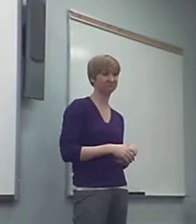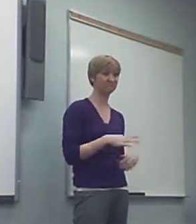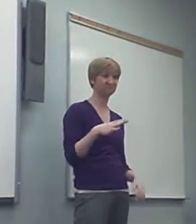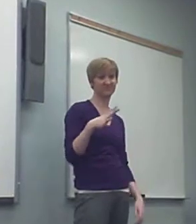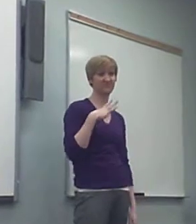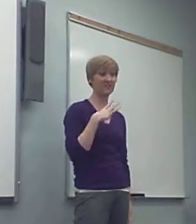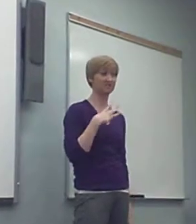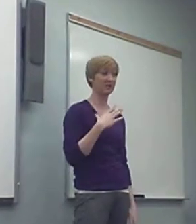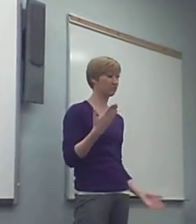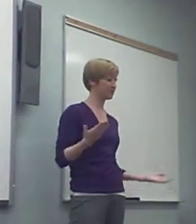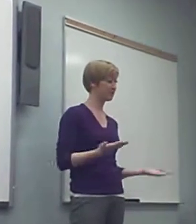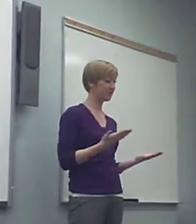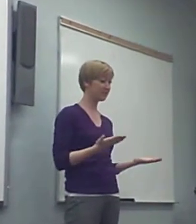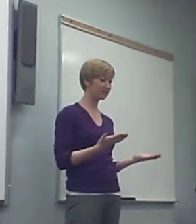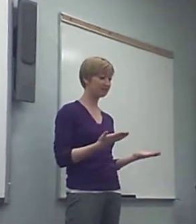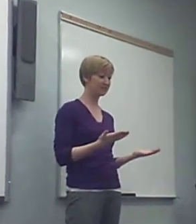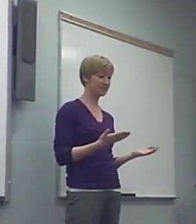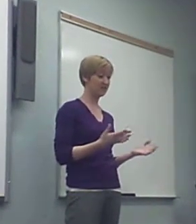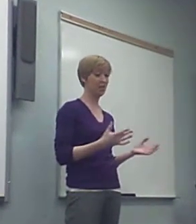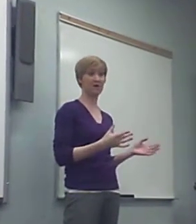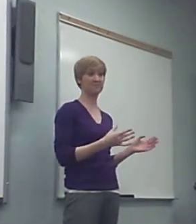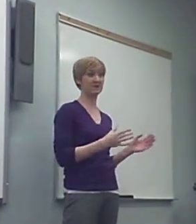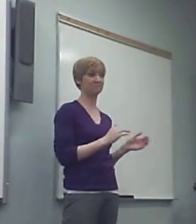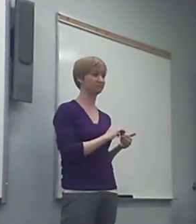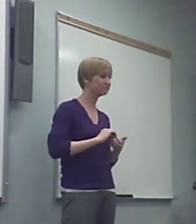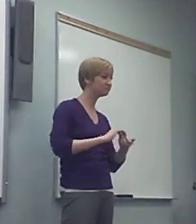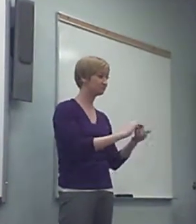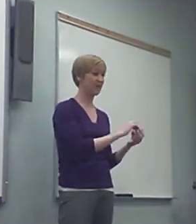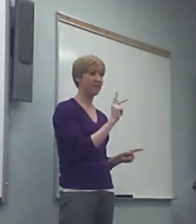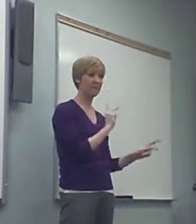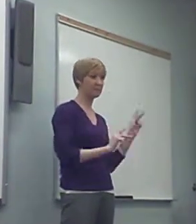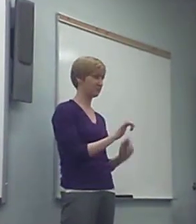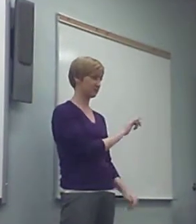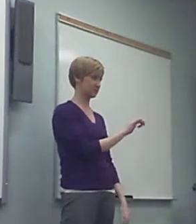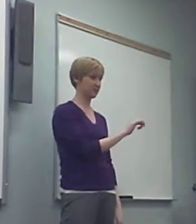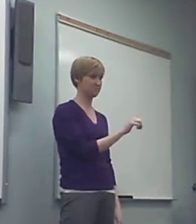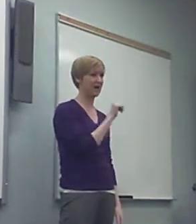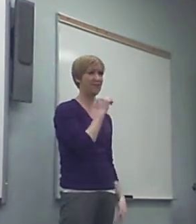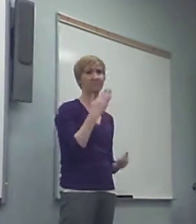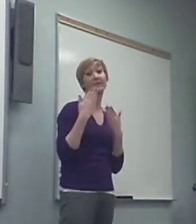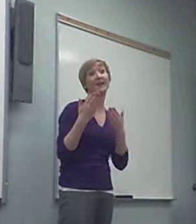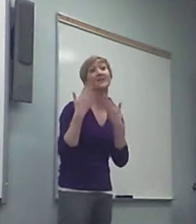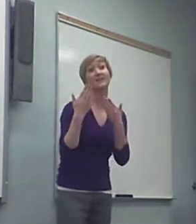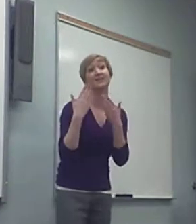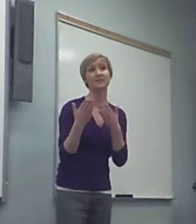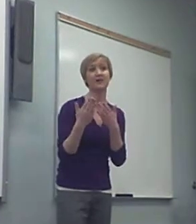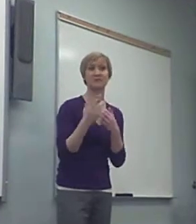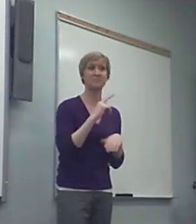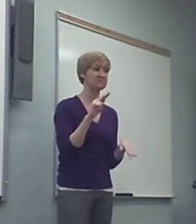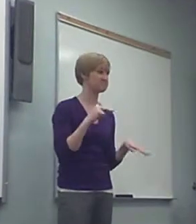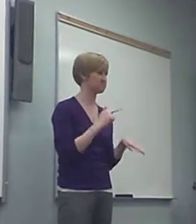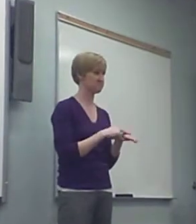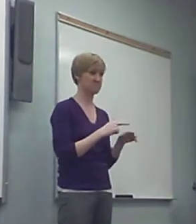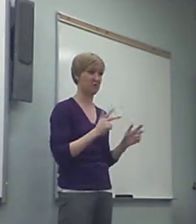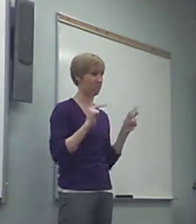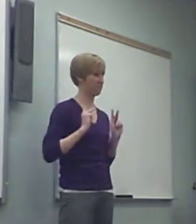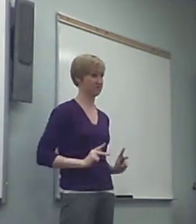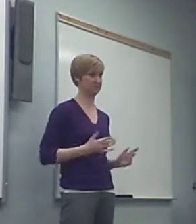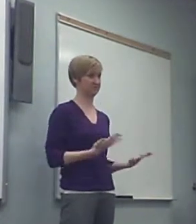here, and I want to be just like everybody else. I want to leave. I don't want to have to thank you for anything. I just want to be a regular member. Some deaf people